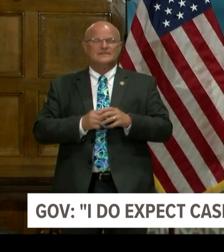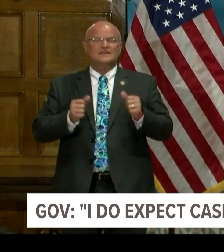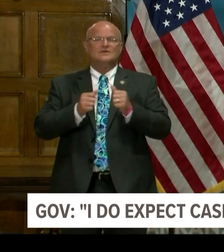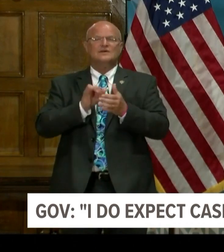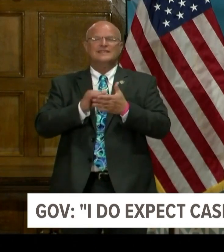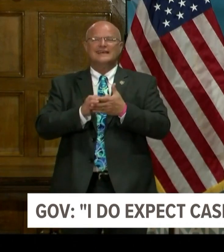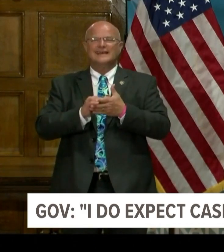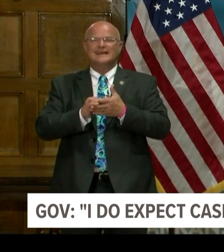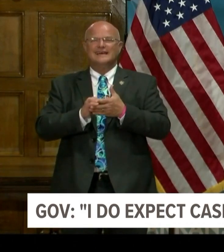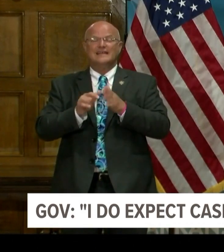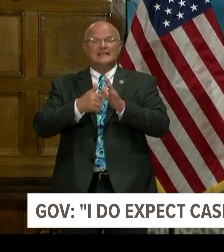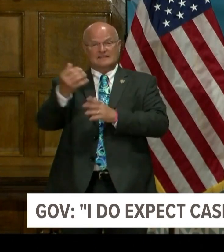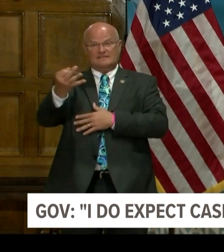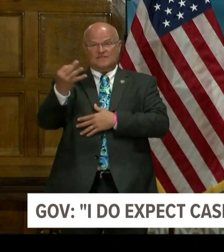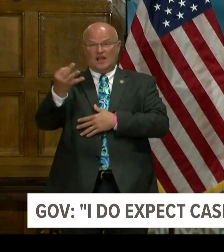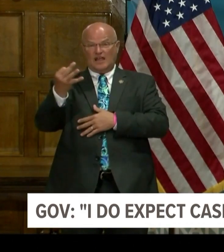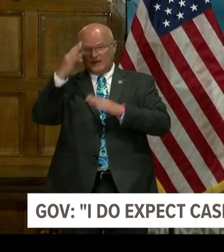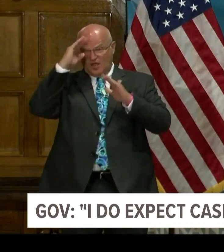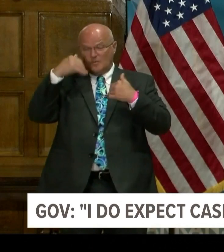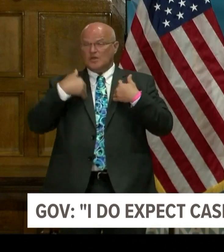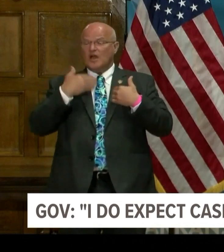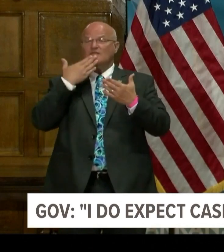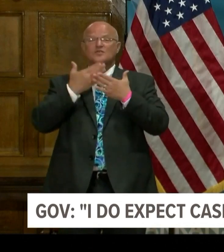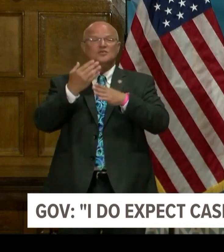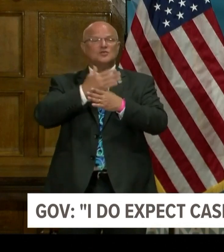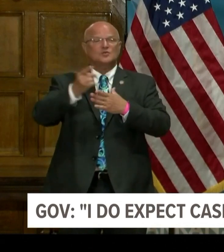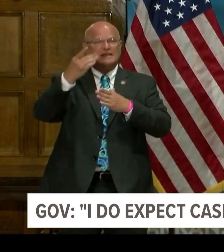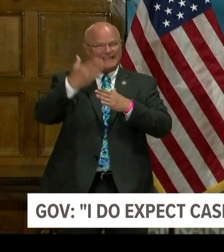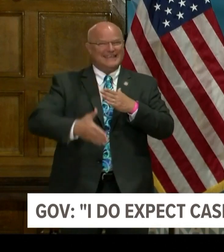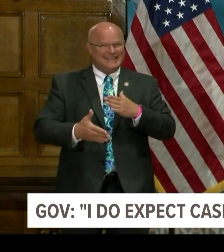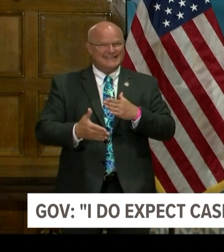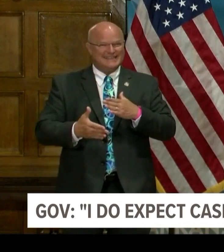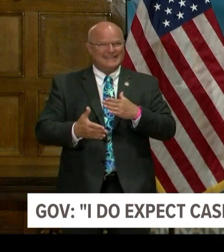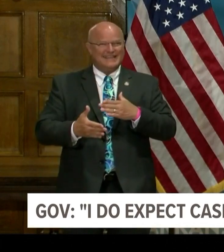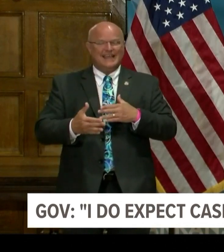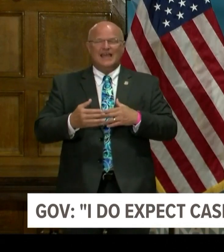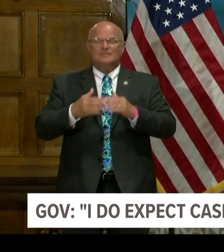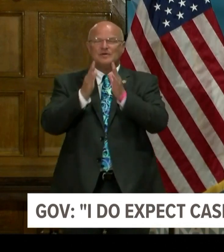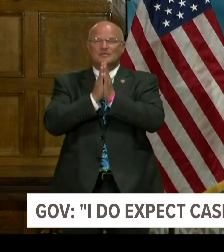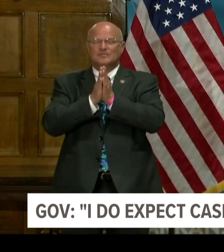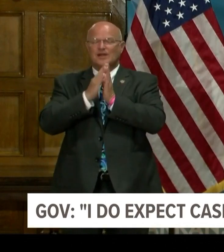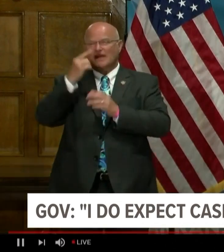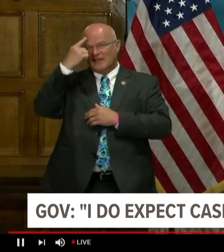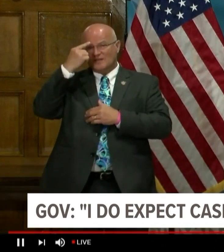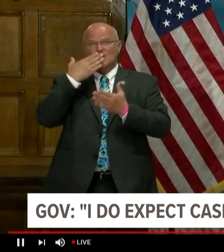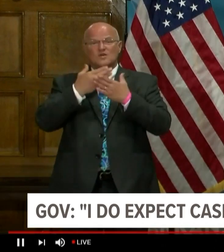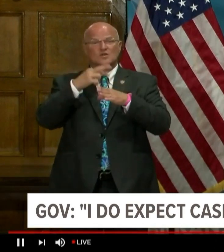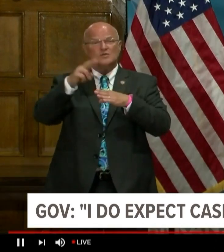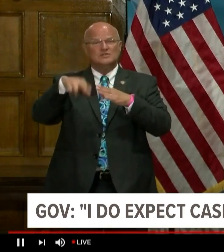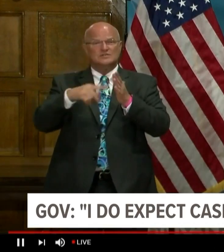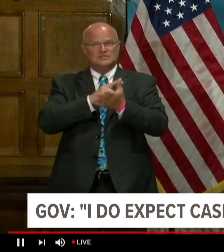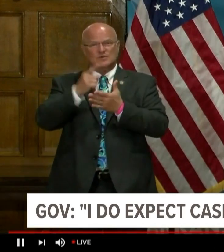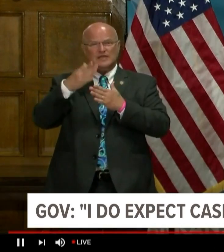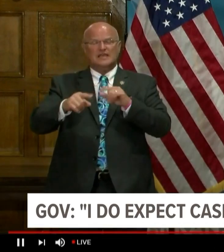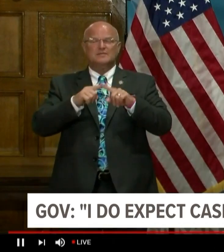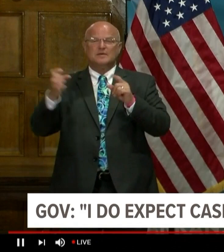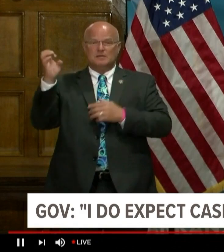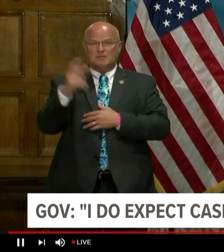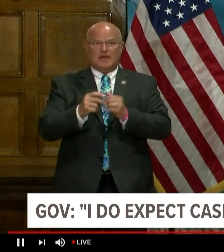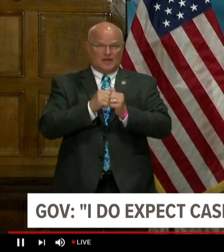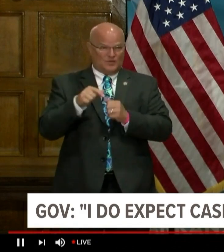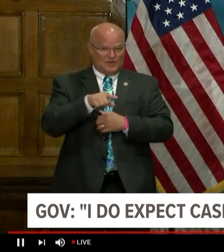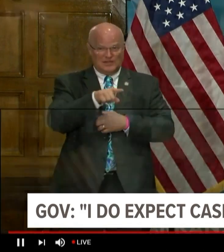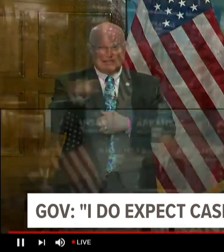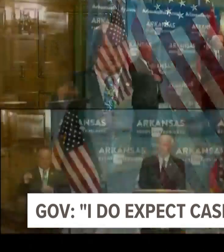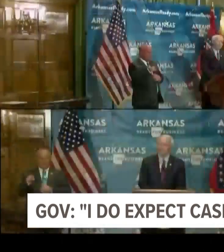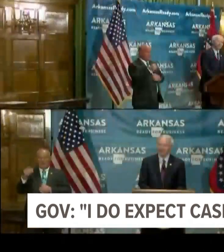right, with that, this is Friday. I hope you all have a very good weekend. We'll be praying for good results this weekend, but we'll be back with